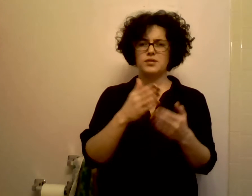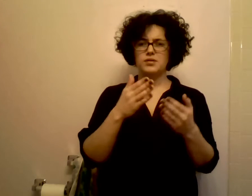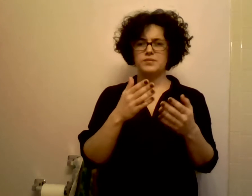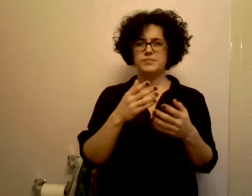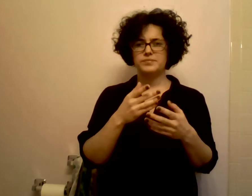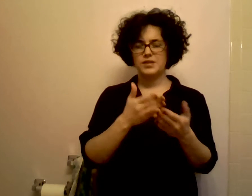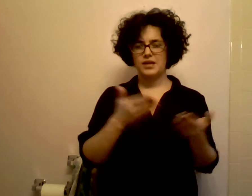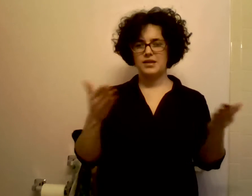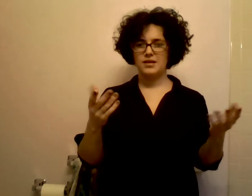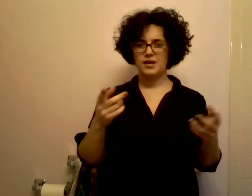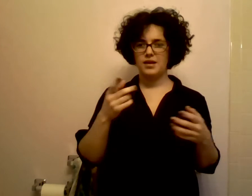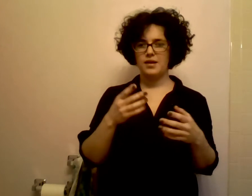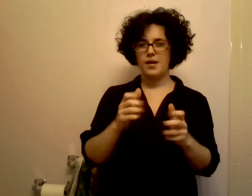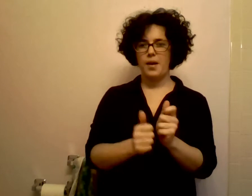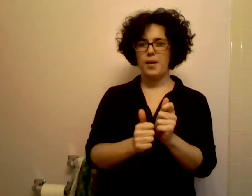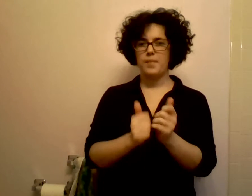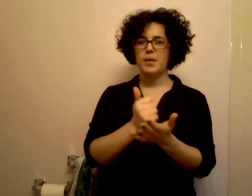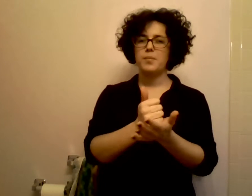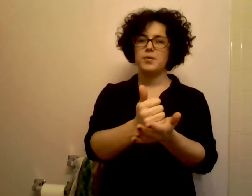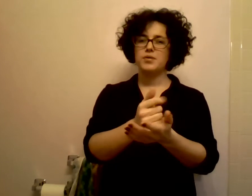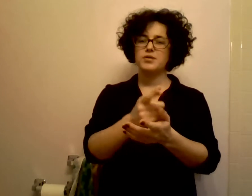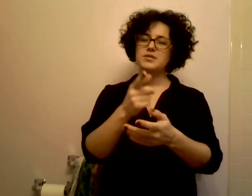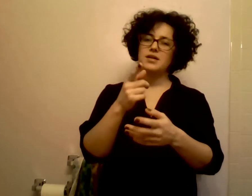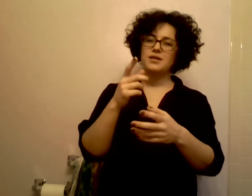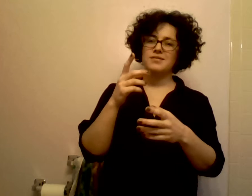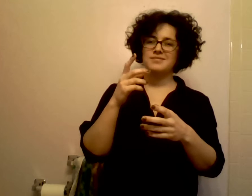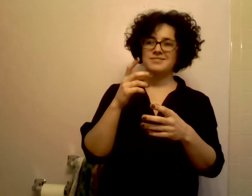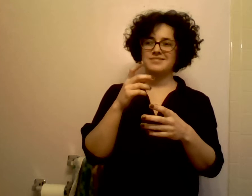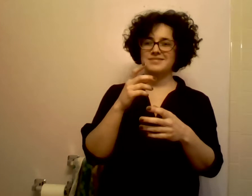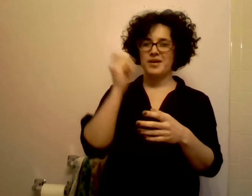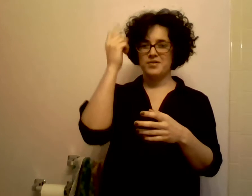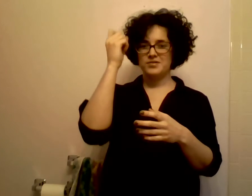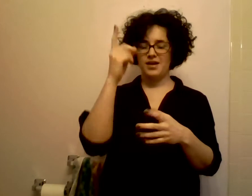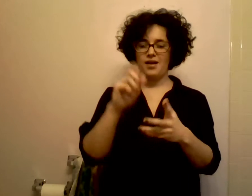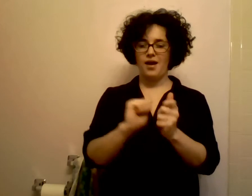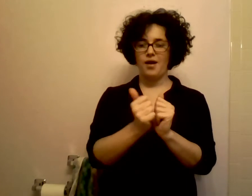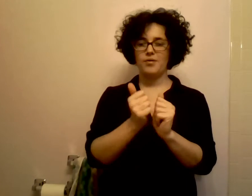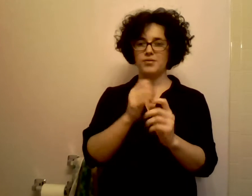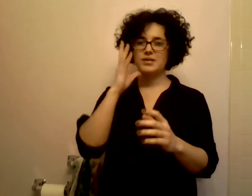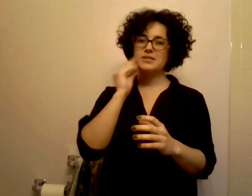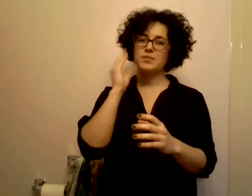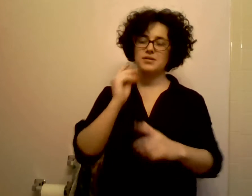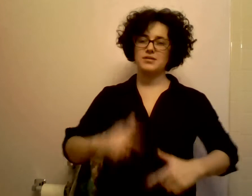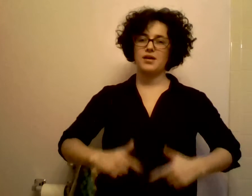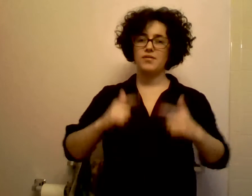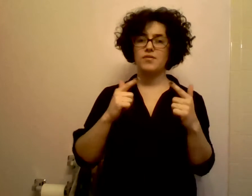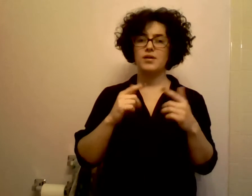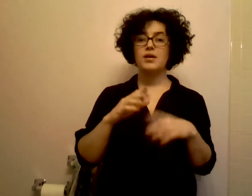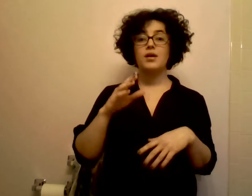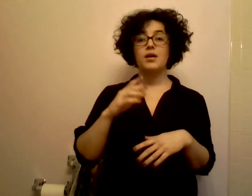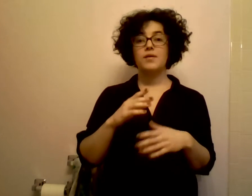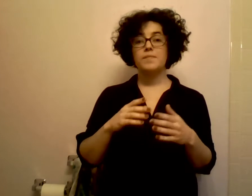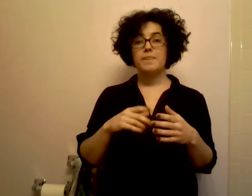story with you about a young man who took the Scholastic Aptitude Test, the SAT, as part of the college entrance